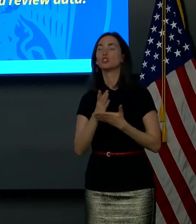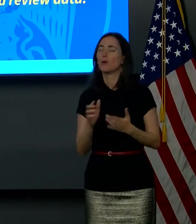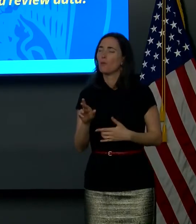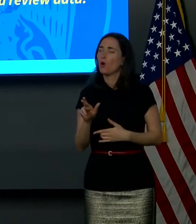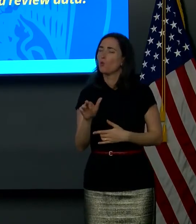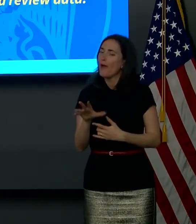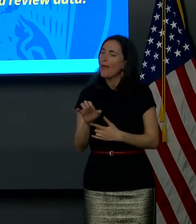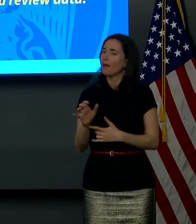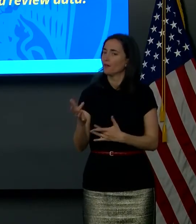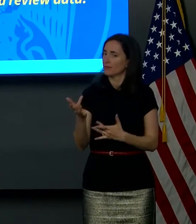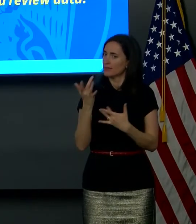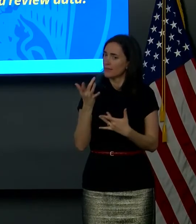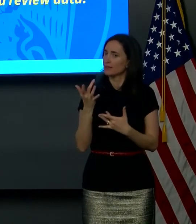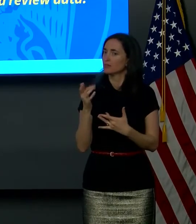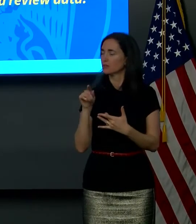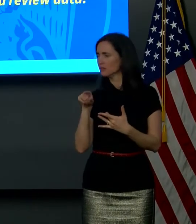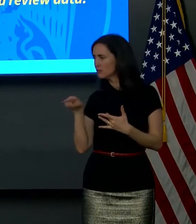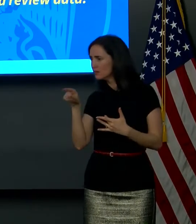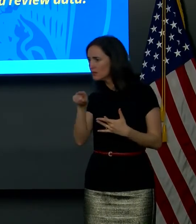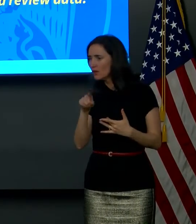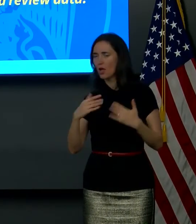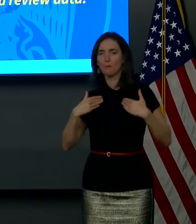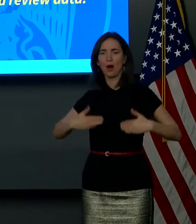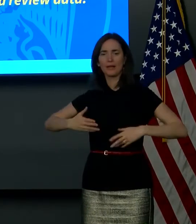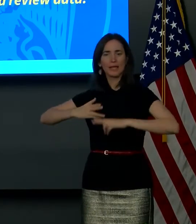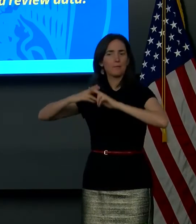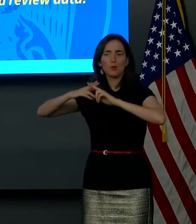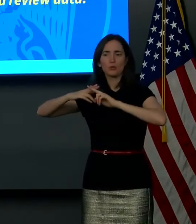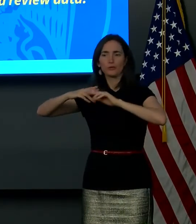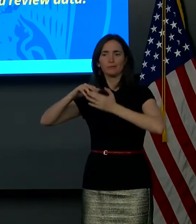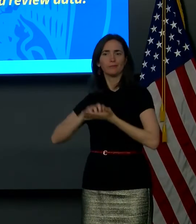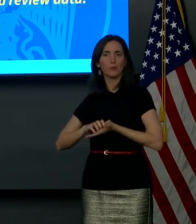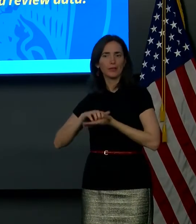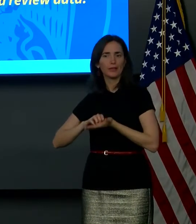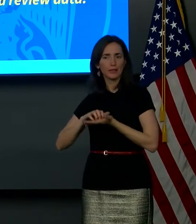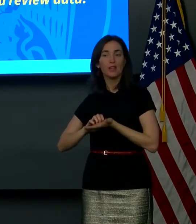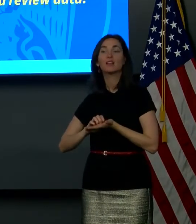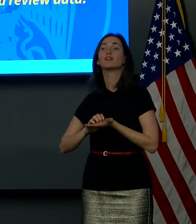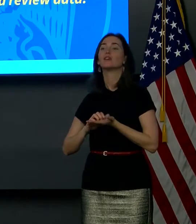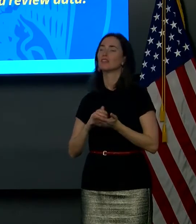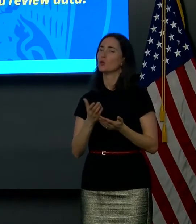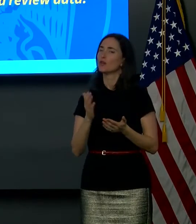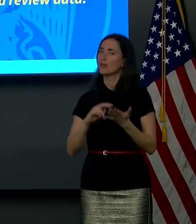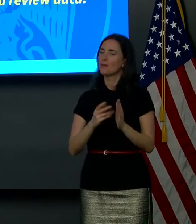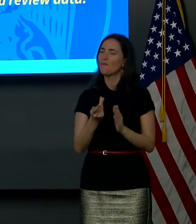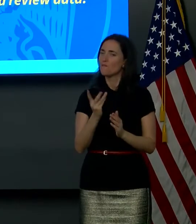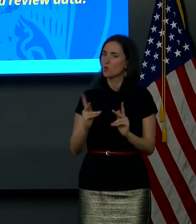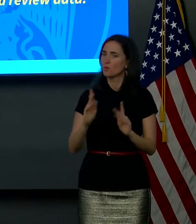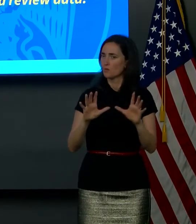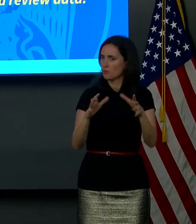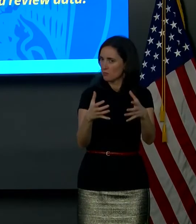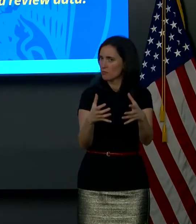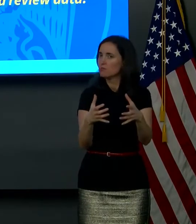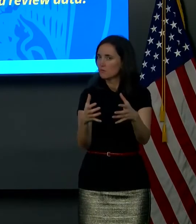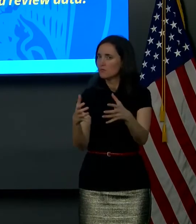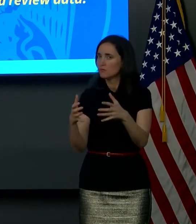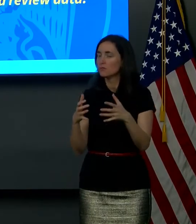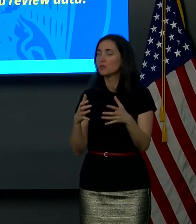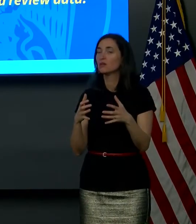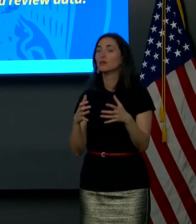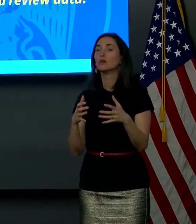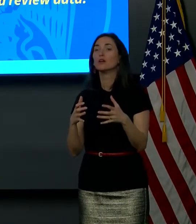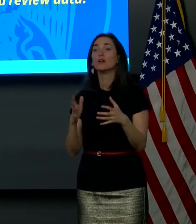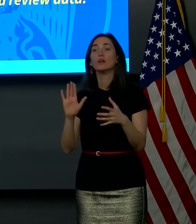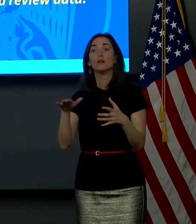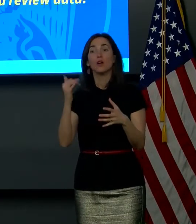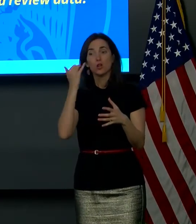diseases that provide immunosuppression in patients. Relatively small subset of patients out there, but